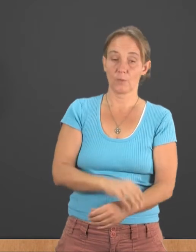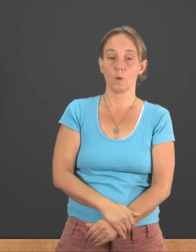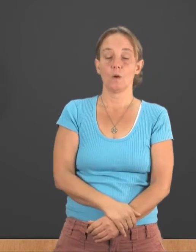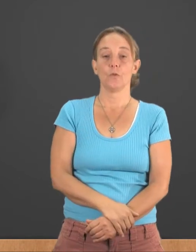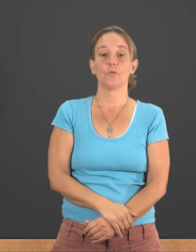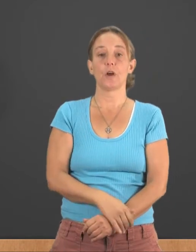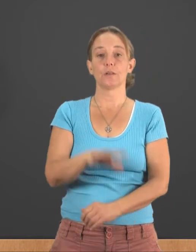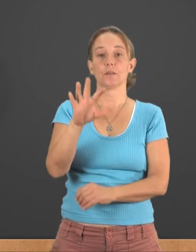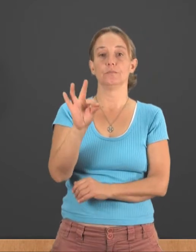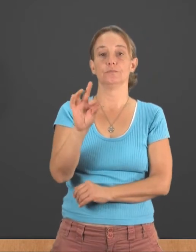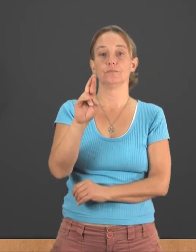Front.